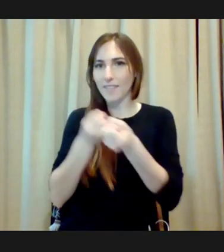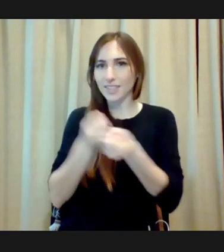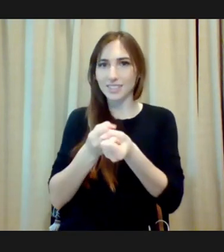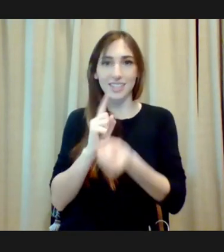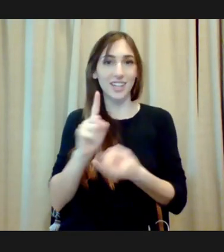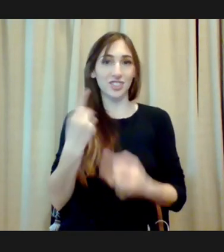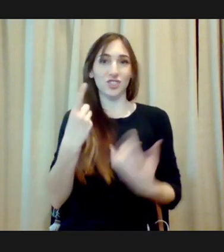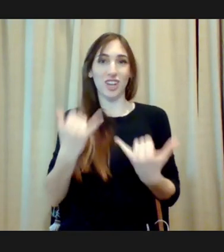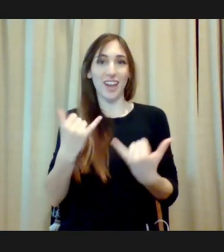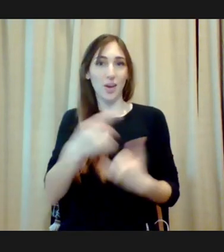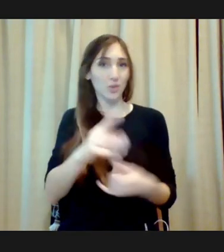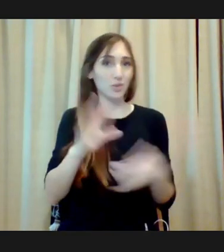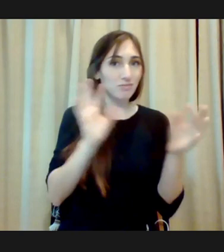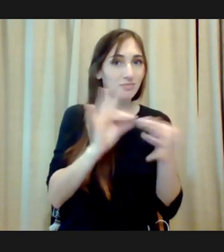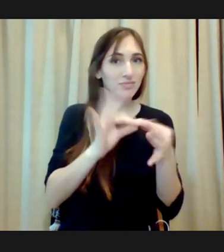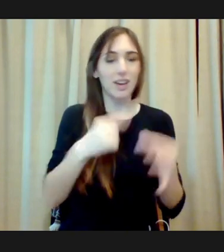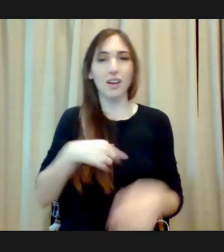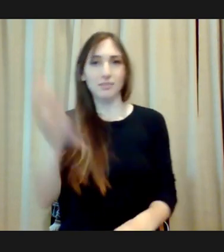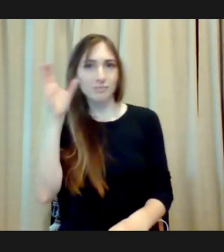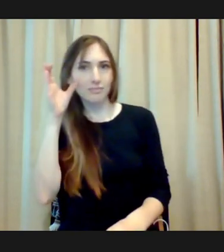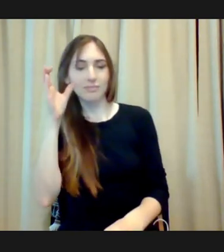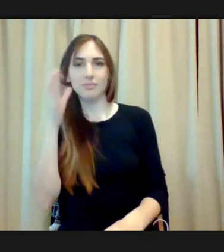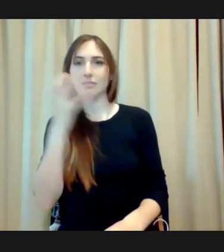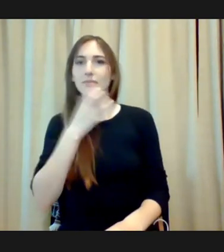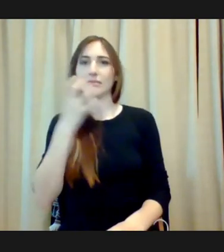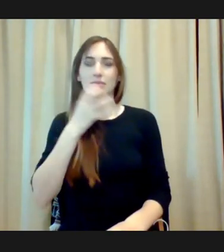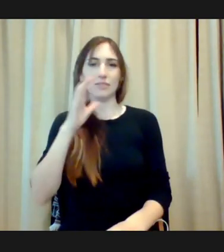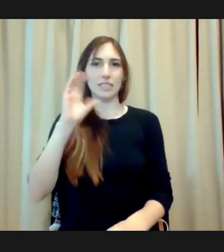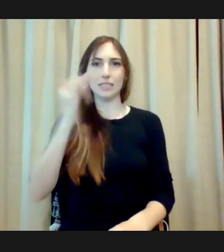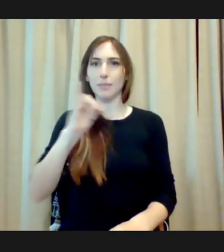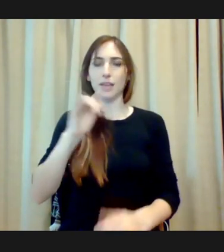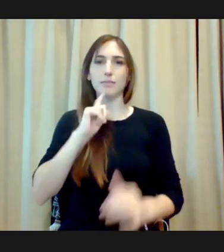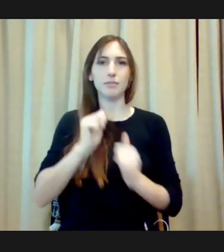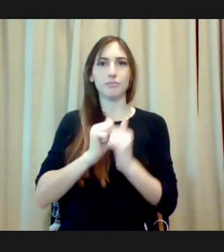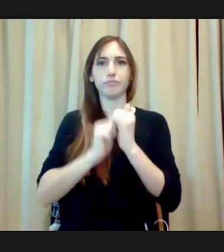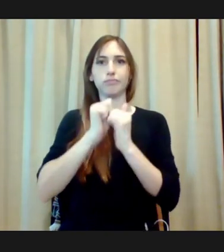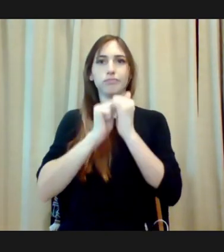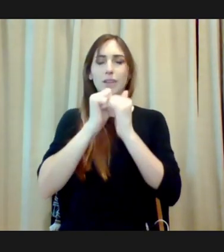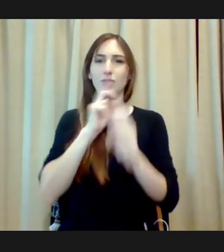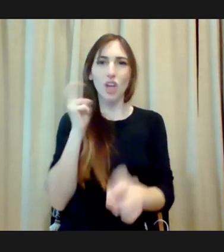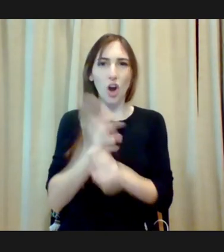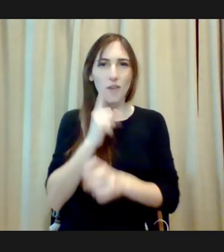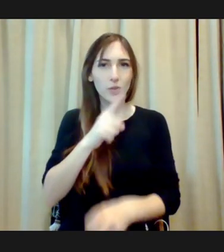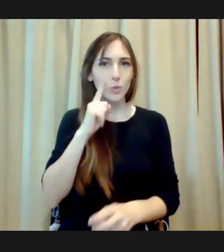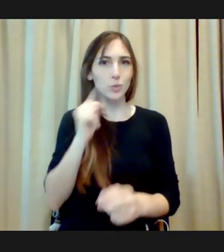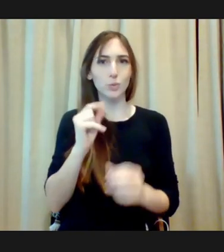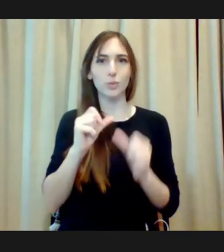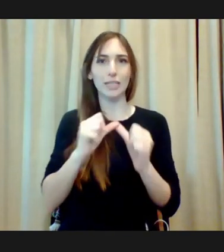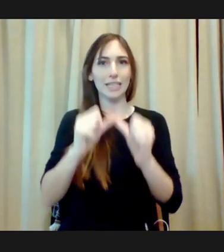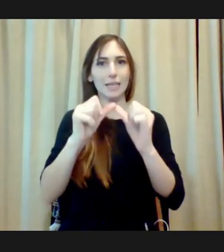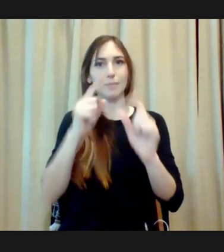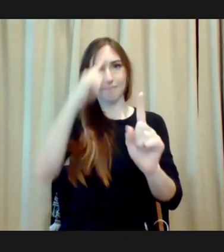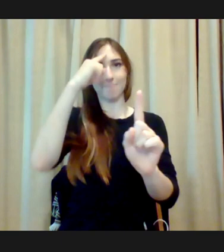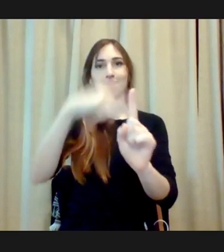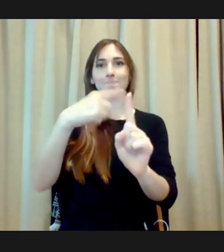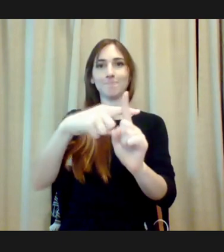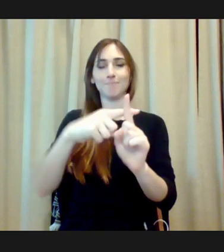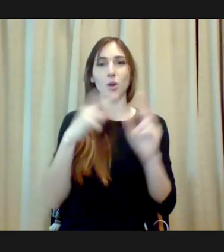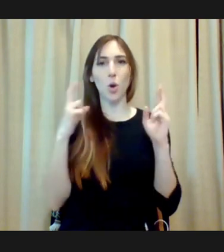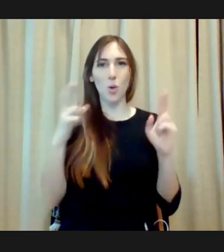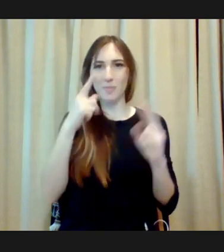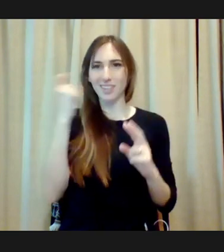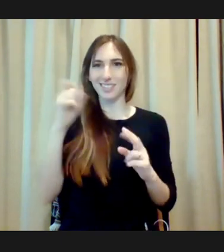it definitely is a marathon, and it's hard to hold on to hope, truthfully, because it kind of seems like everything's stacked